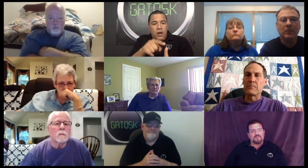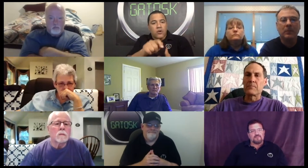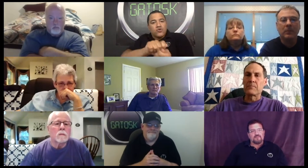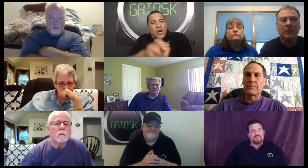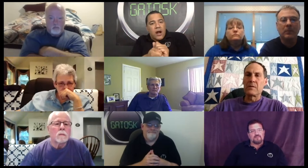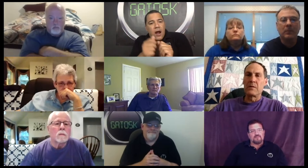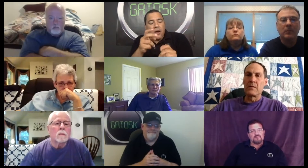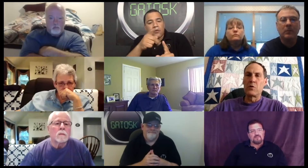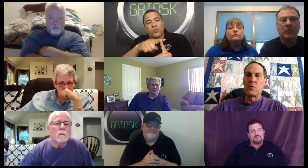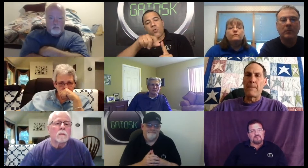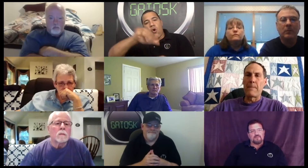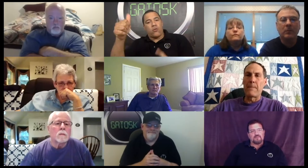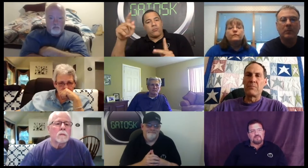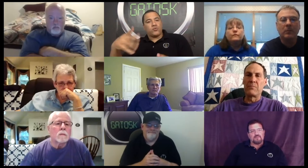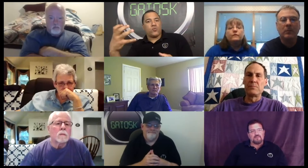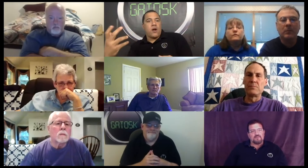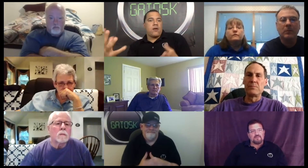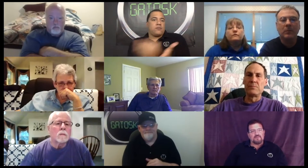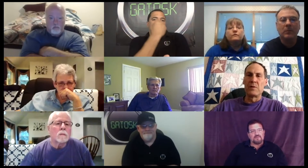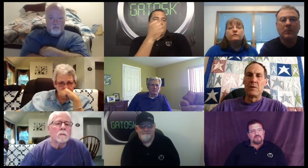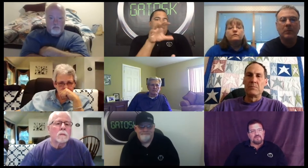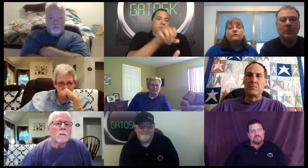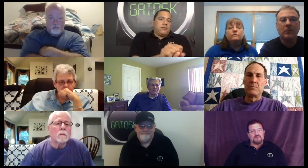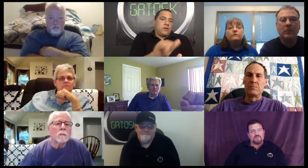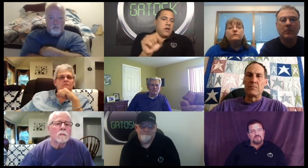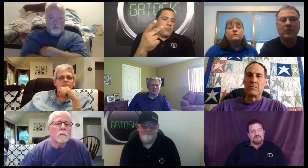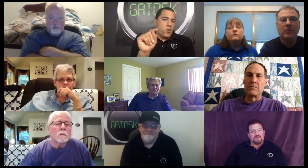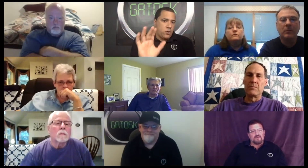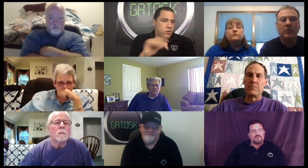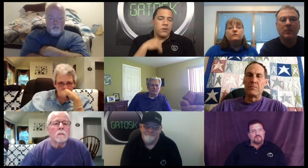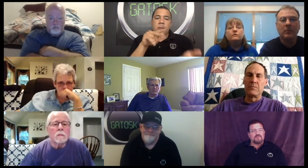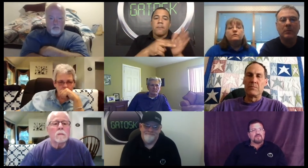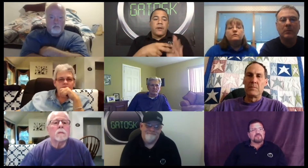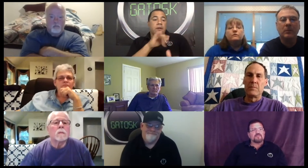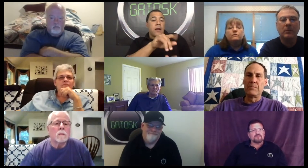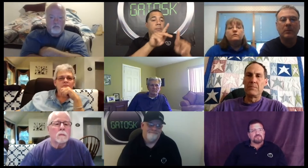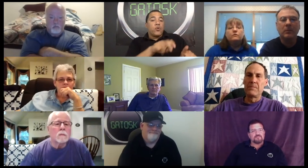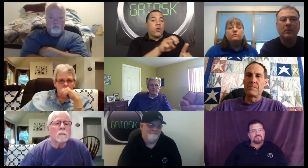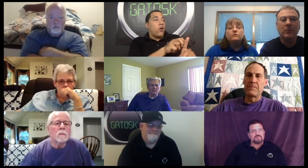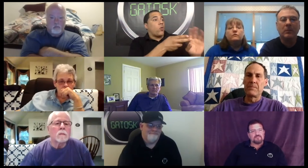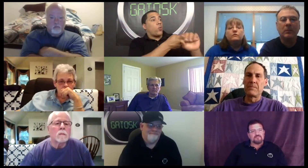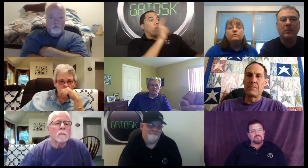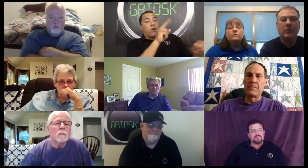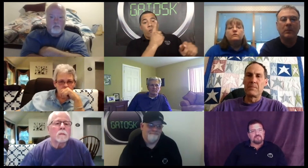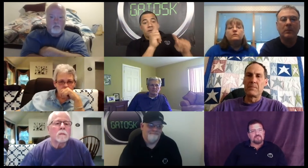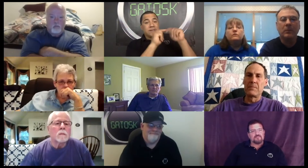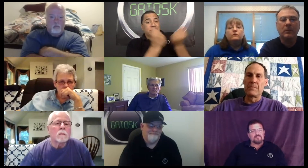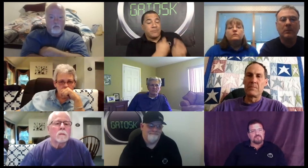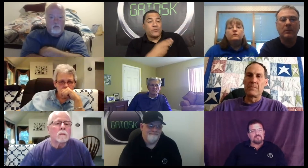um, that person, we can change that to another person. Maybe somebody else wants to take advantage to take that spot. Doesn't mean that person really